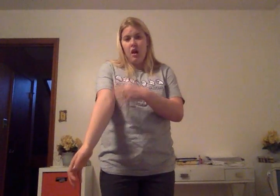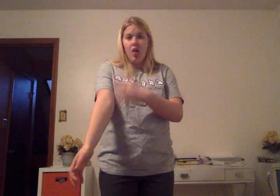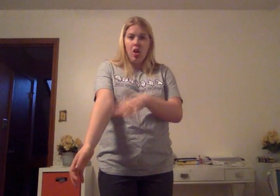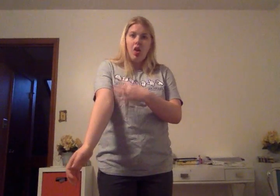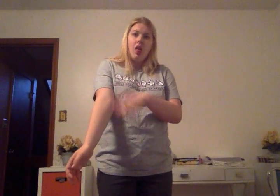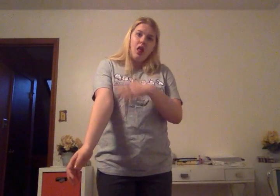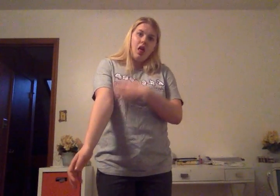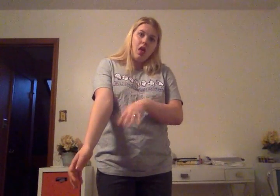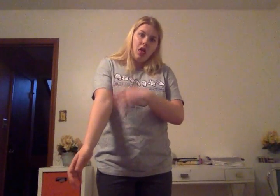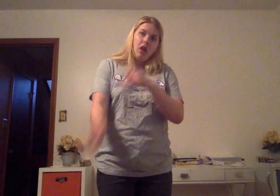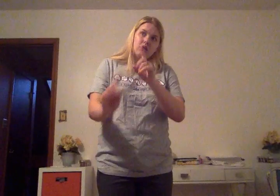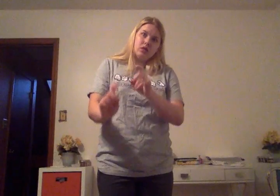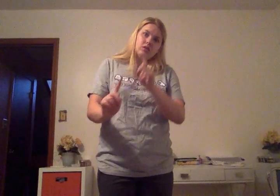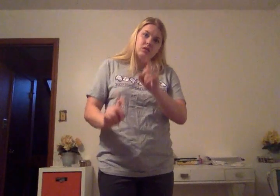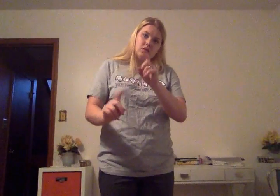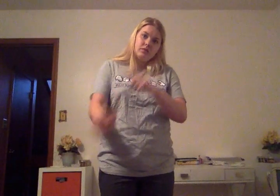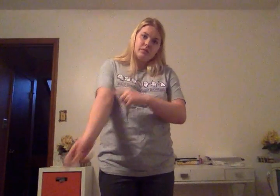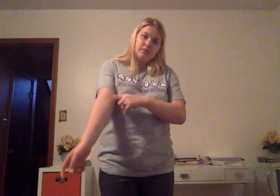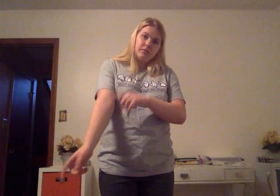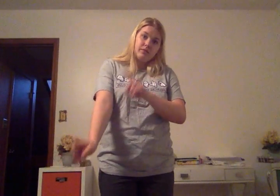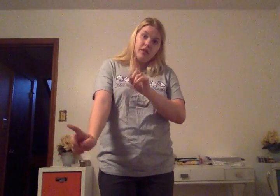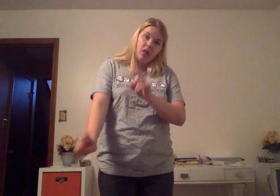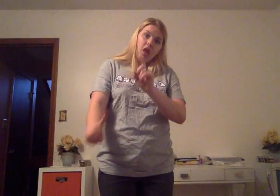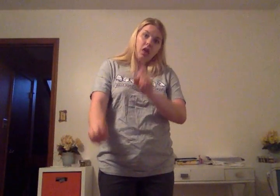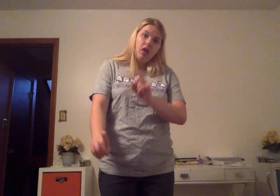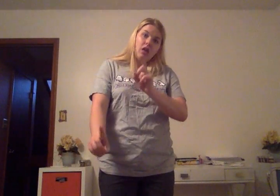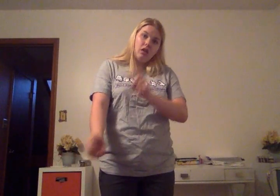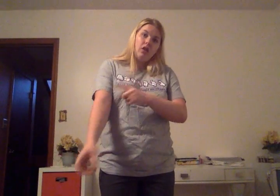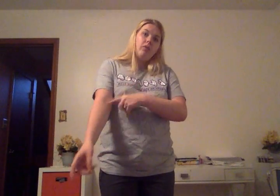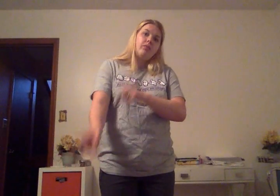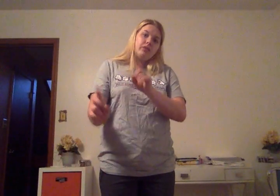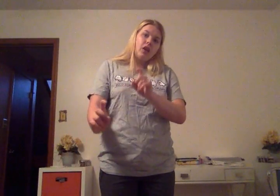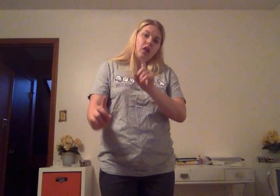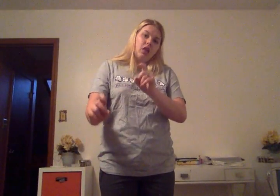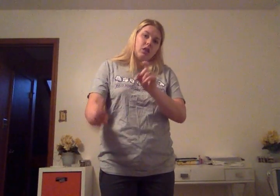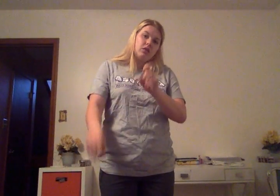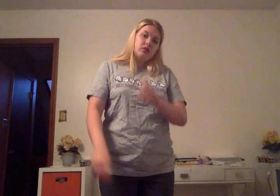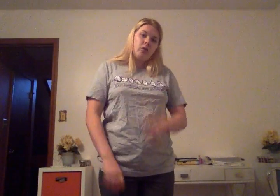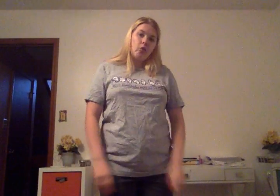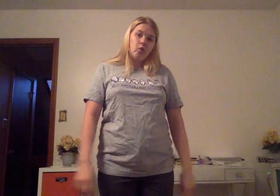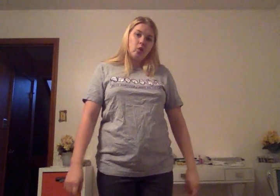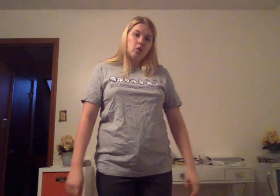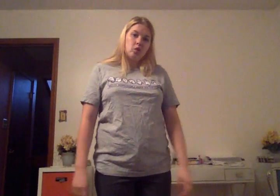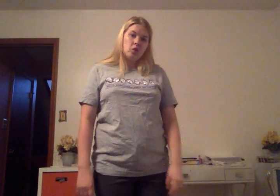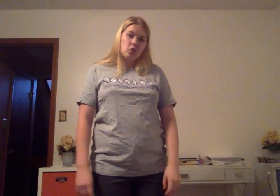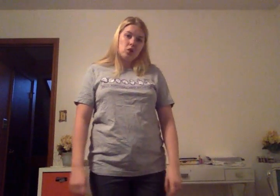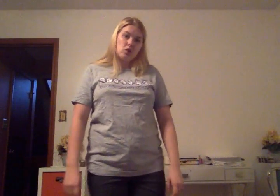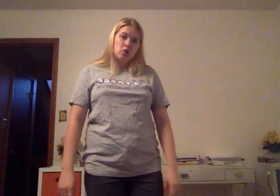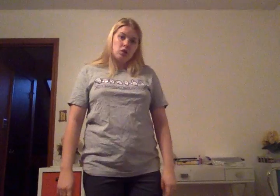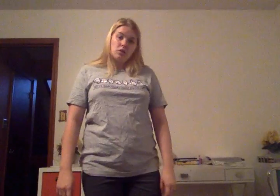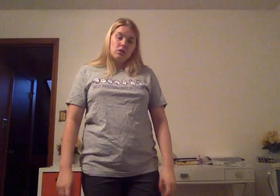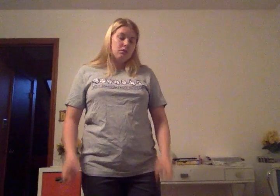time that I went in, they took like 30 vials of blood. I'm just sitting there. I mean, I don't think my blood was even flowing anymore. It was so much.